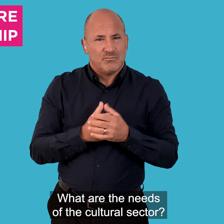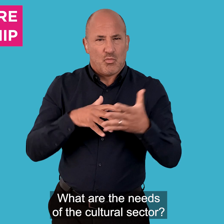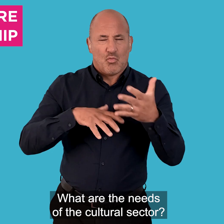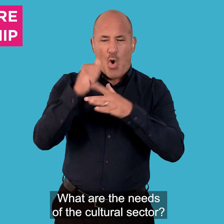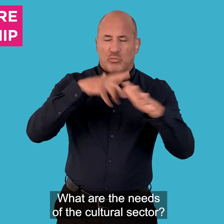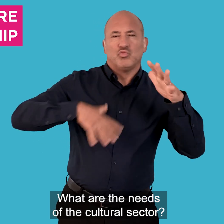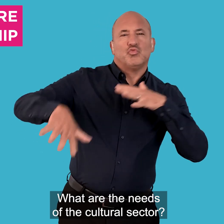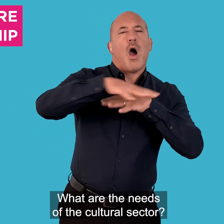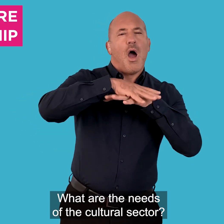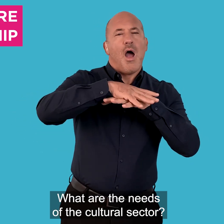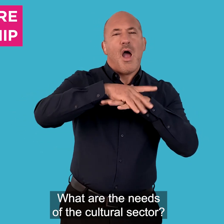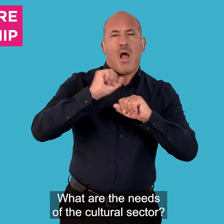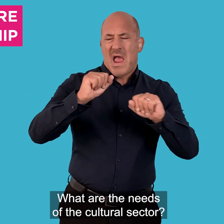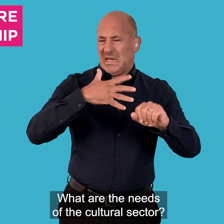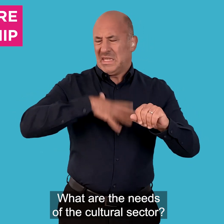What are the needs of the cultural sector?